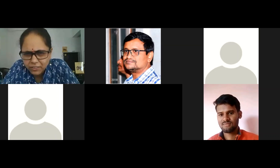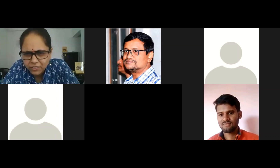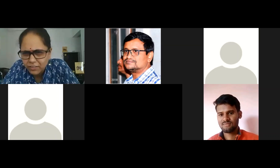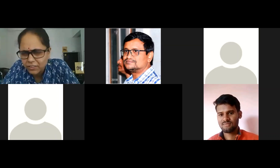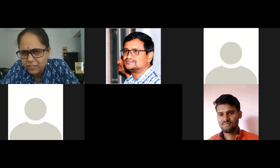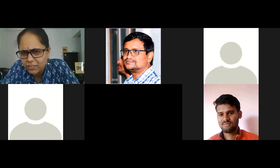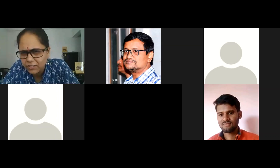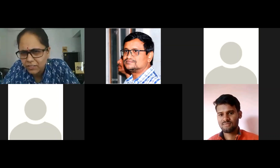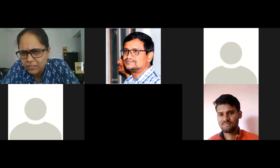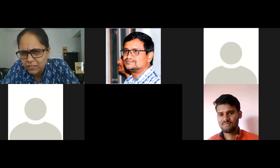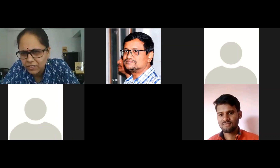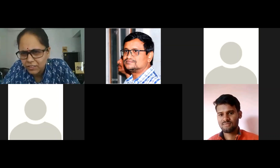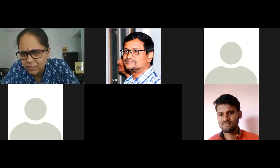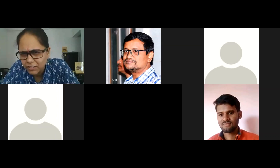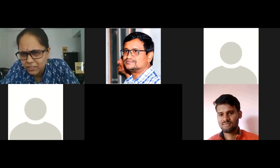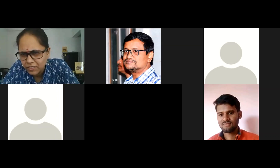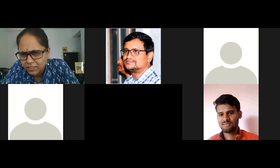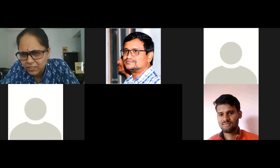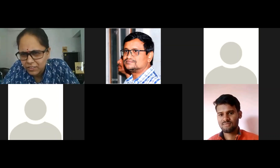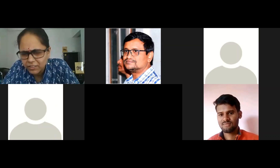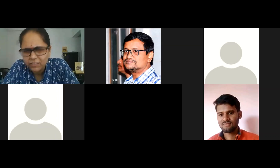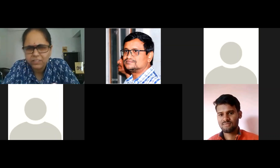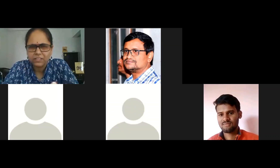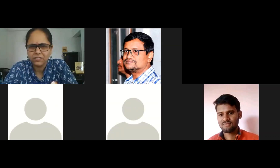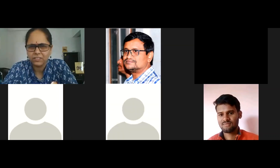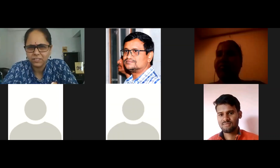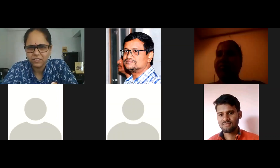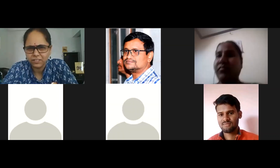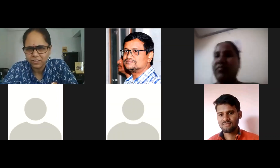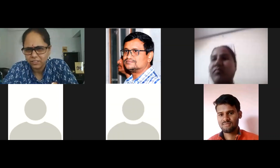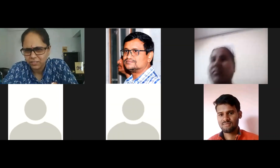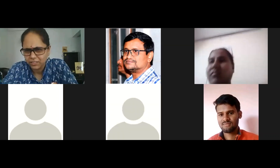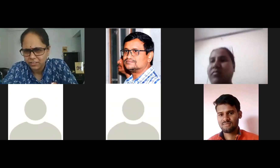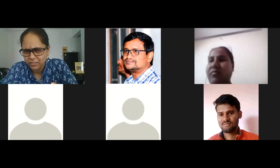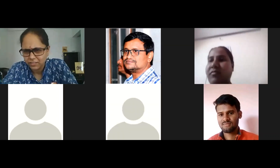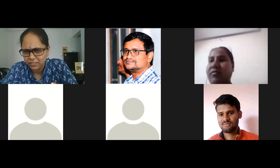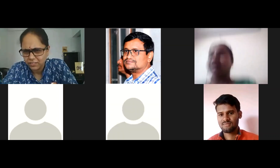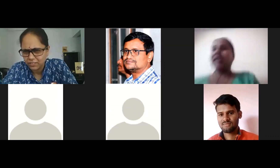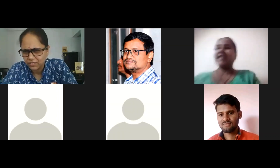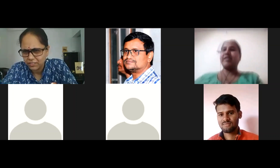Yes. So Sridevi, now you will. It will ask to start your video. Yes.